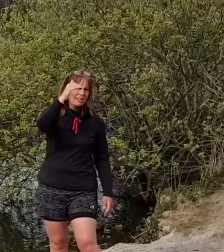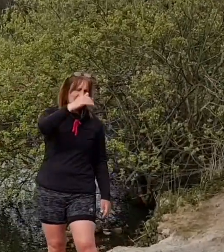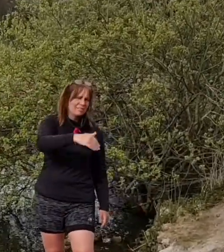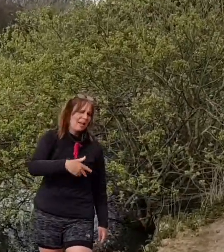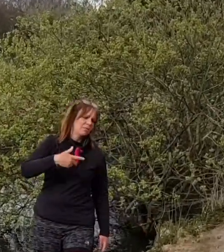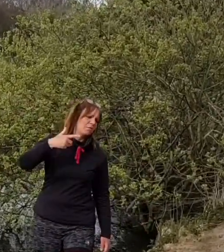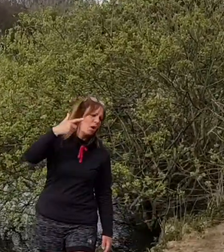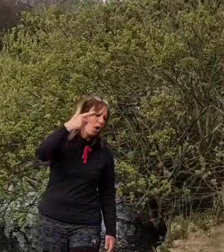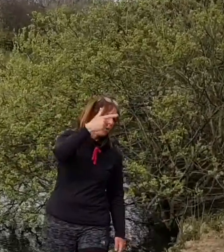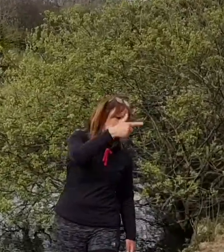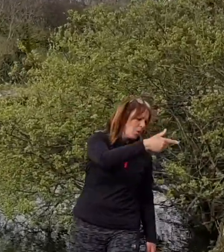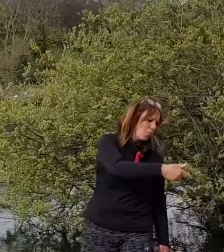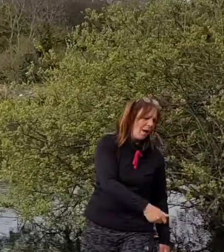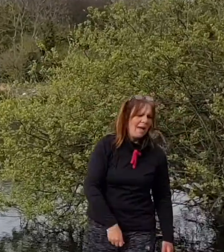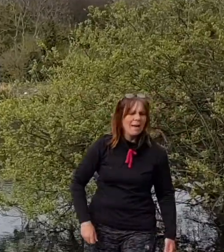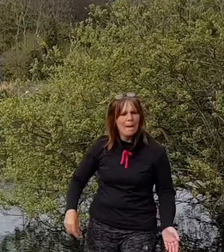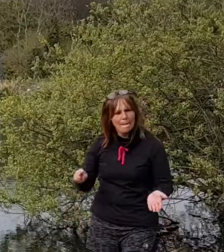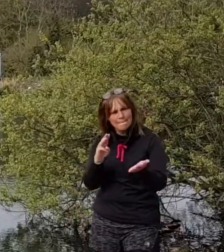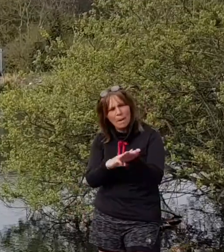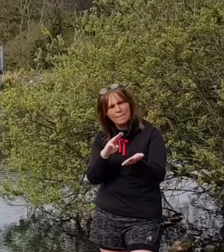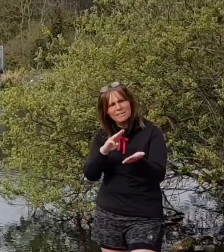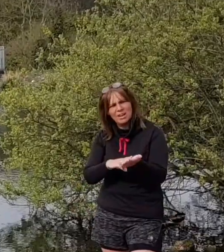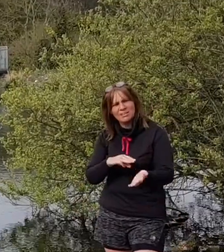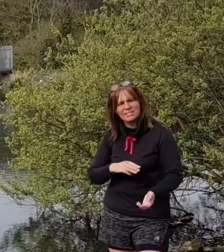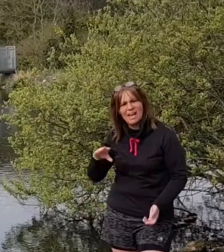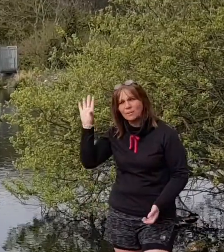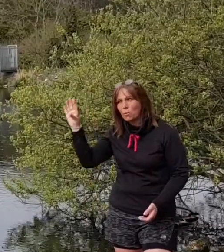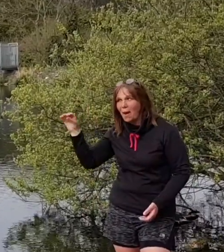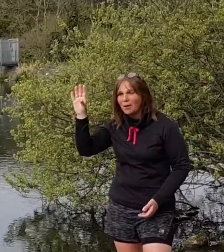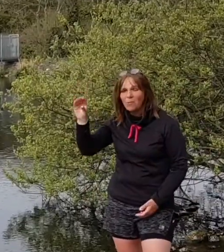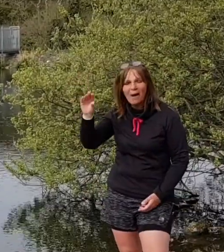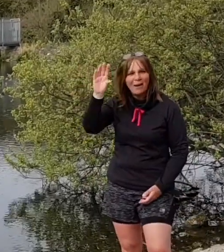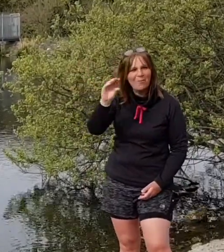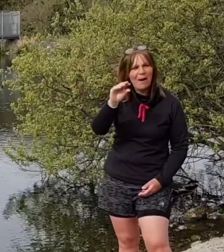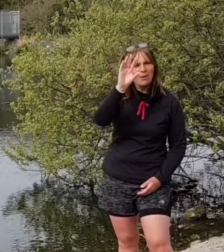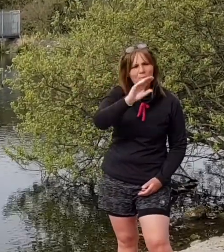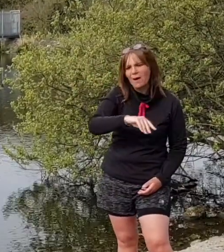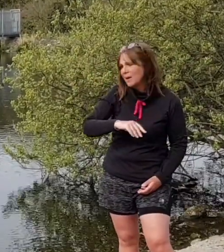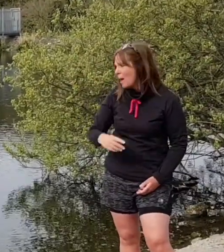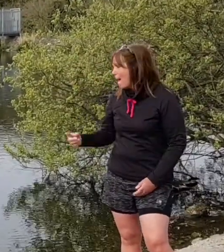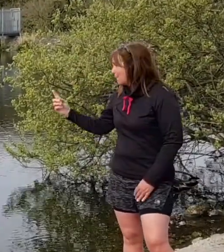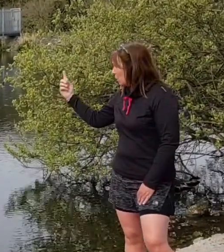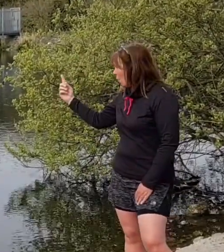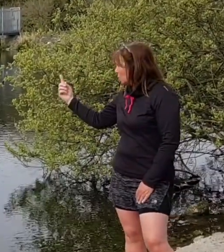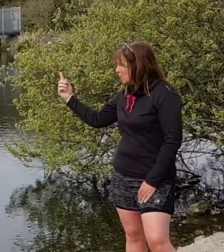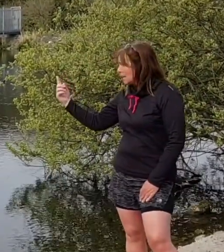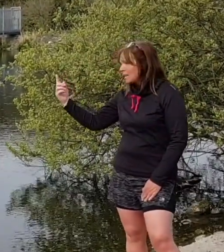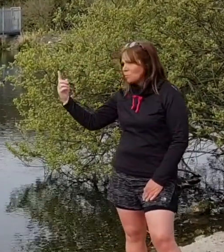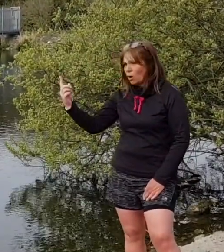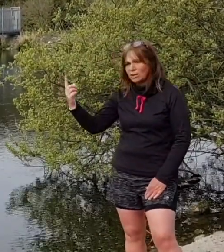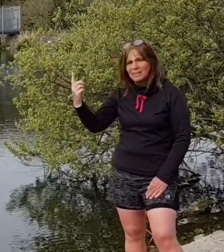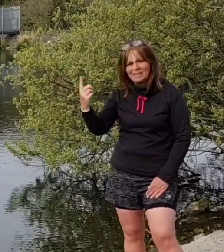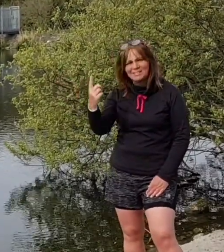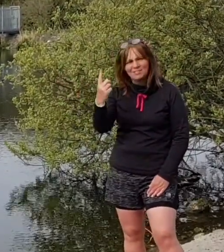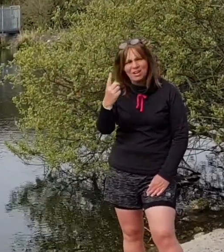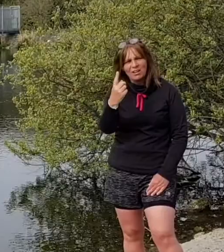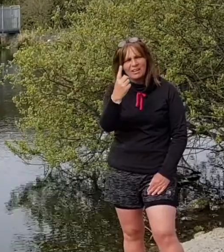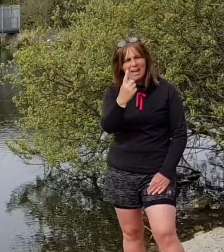hills and far away. Mummy duck said, quack, quack, quack, quack, but only 1 little duck